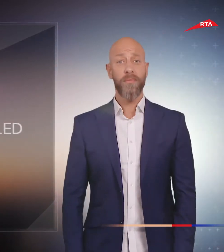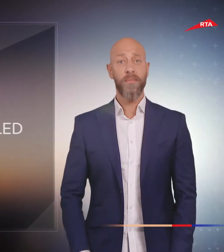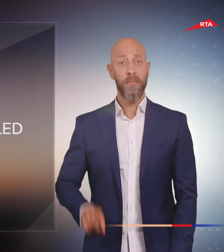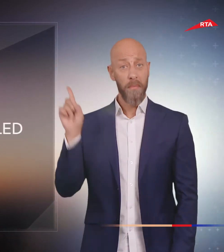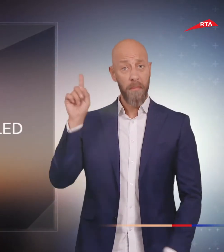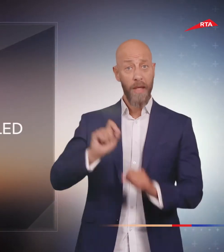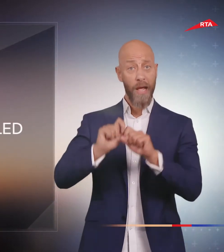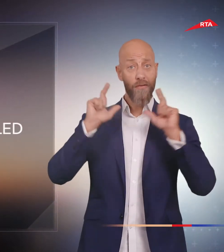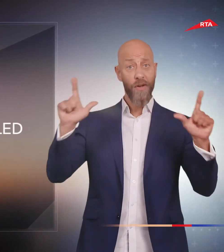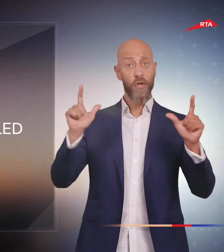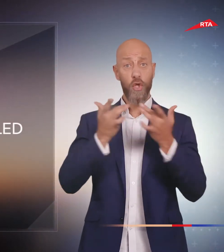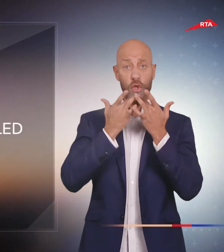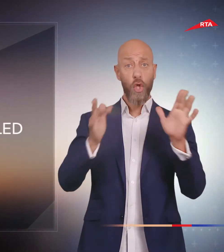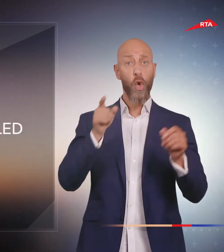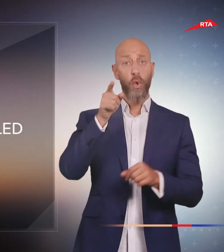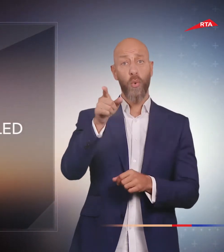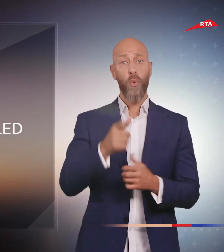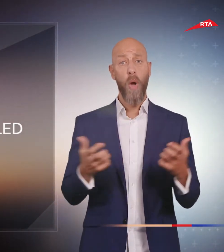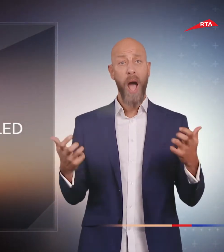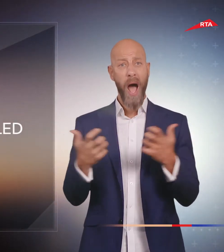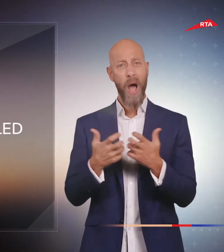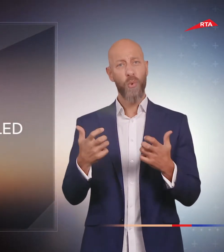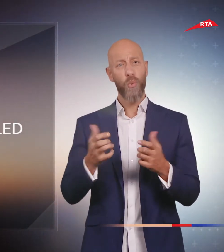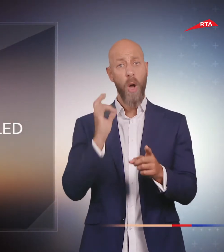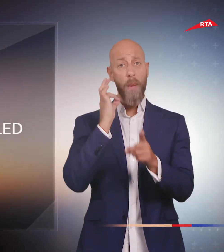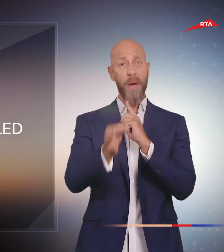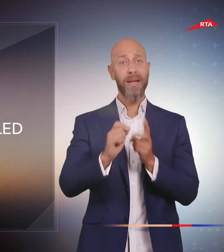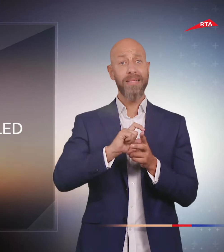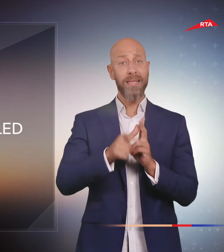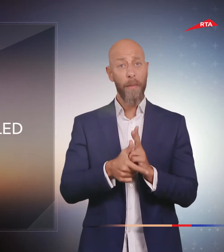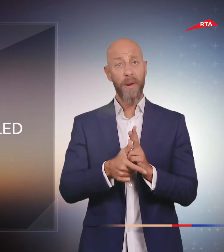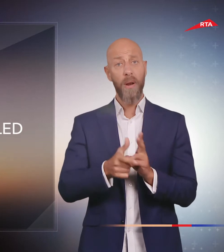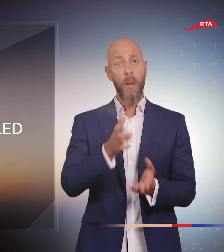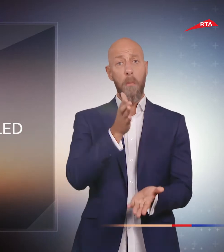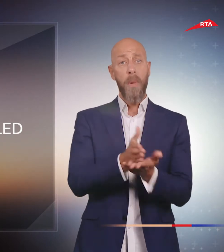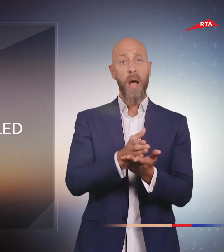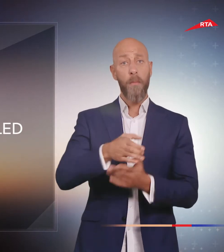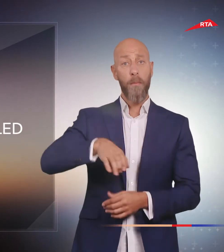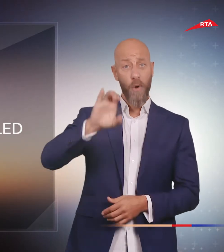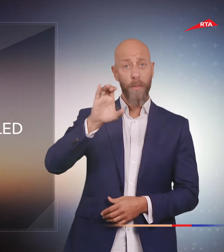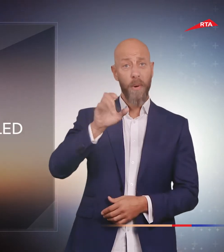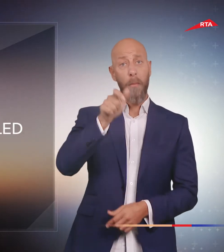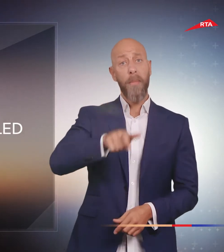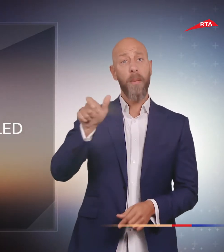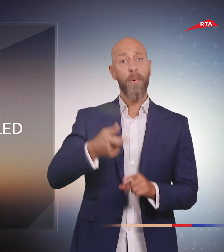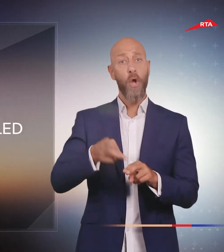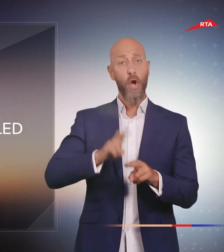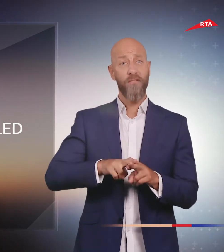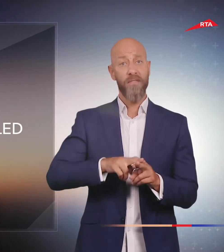This video will show you how to apply for a disabled parking permit for people of determination, including citizens, residents